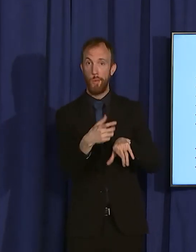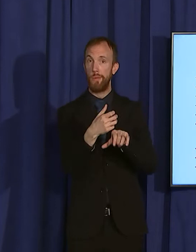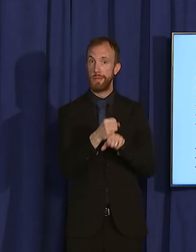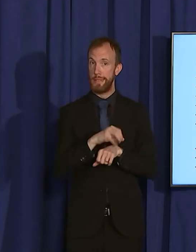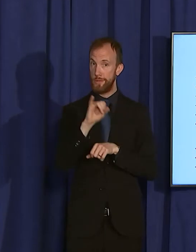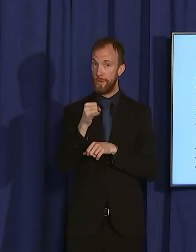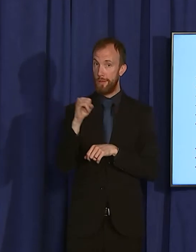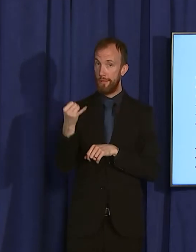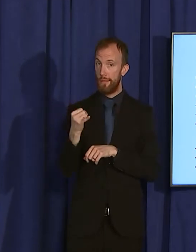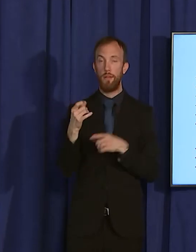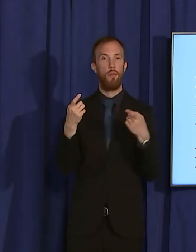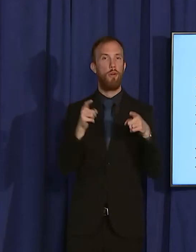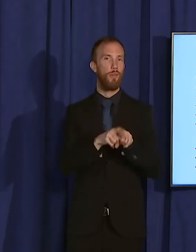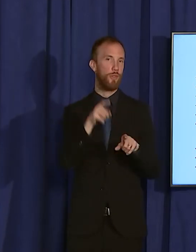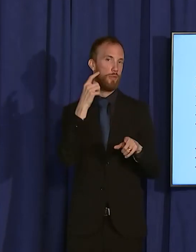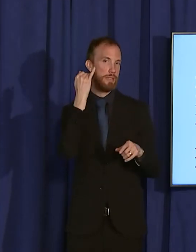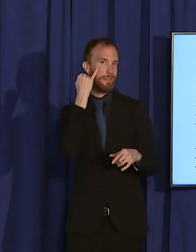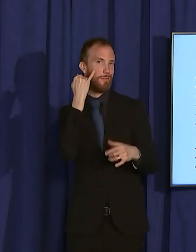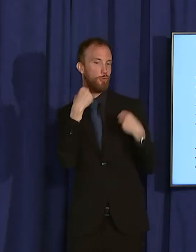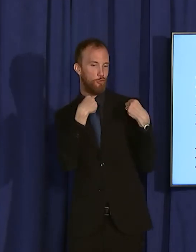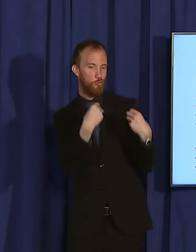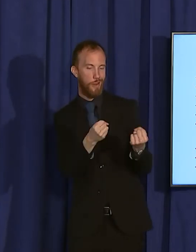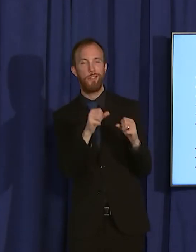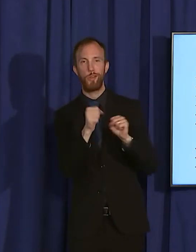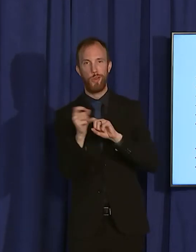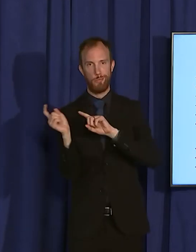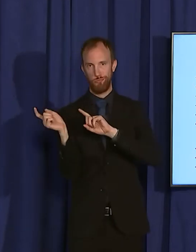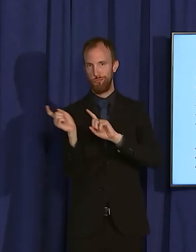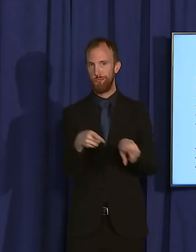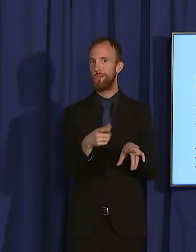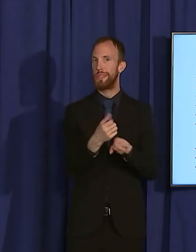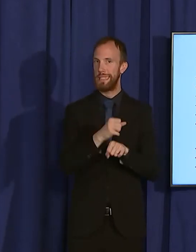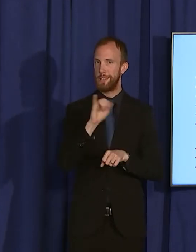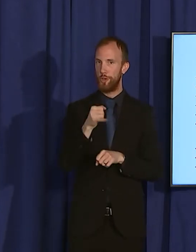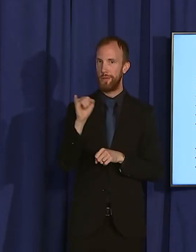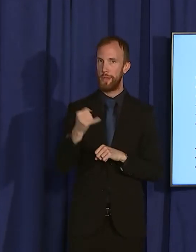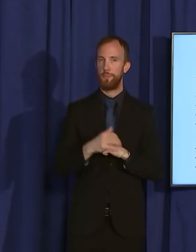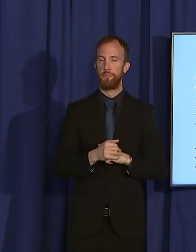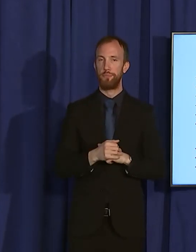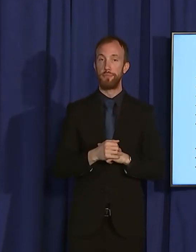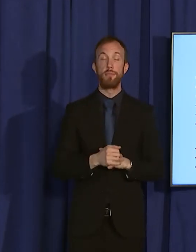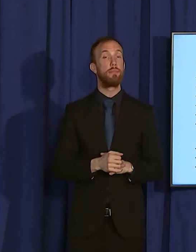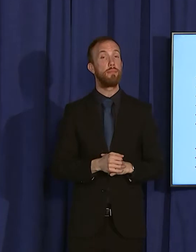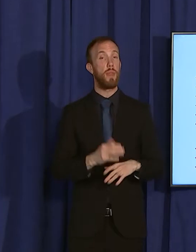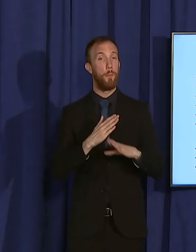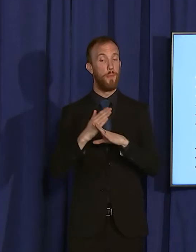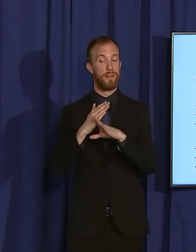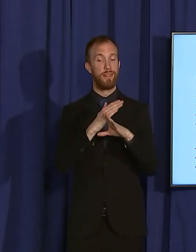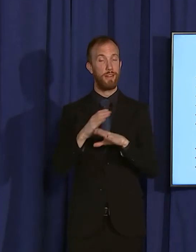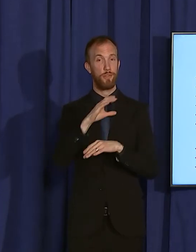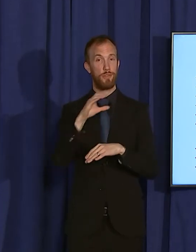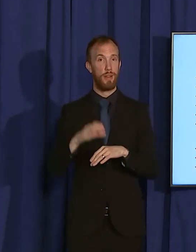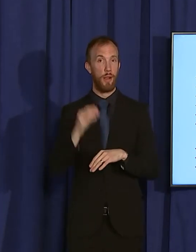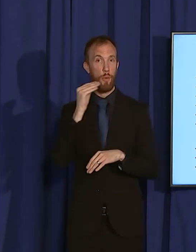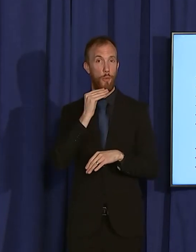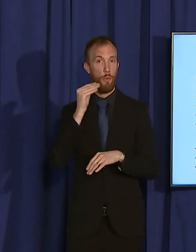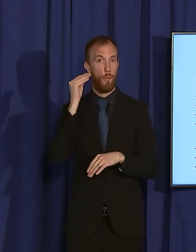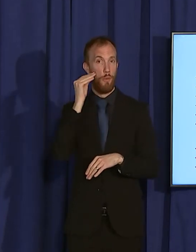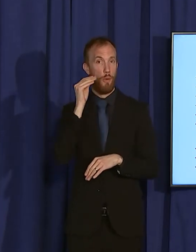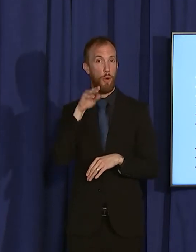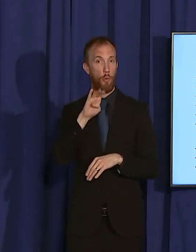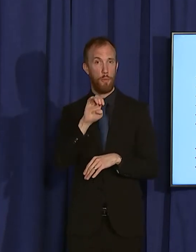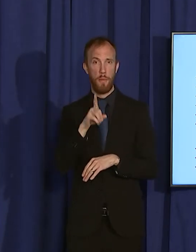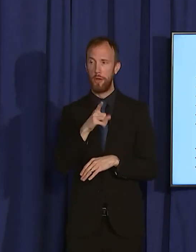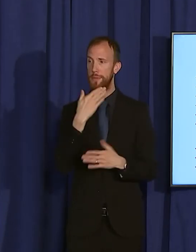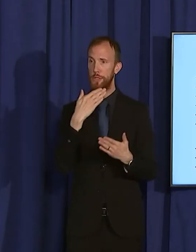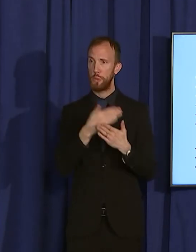drive-through as well for J&J coming there. Our Protect Chicago Homebound program is going very well. We have called every single person